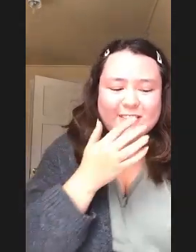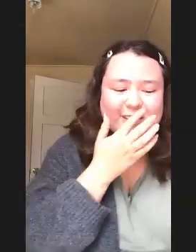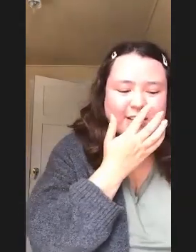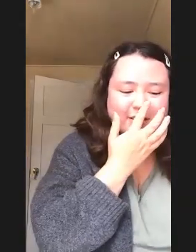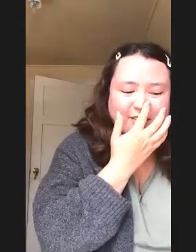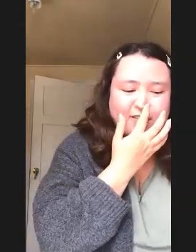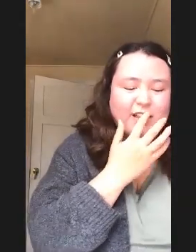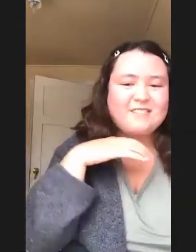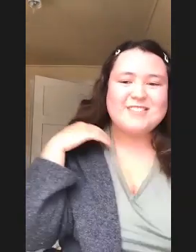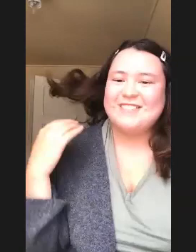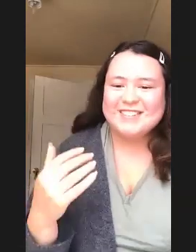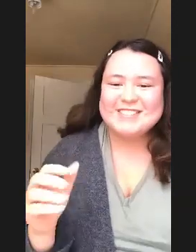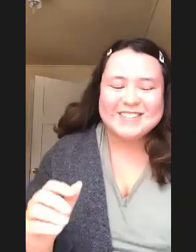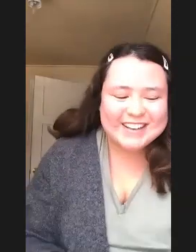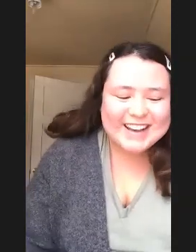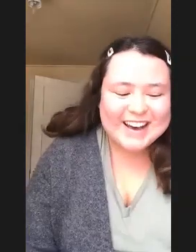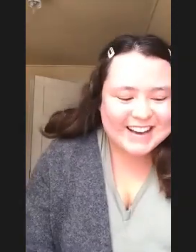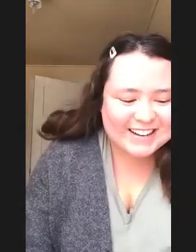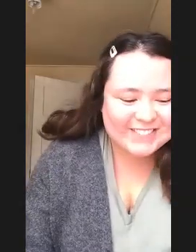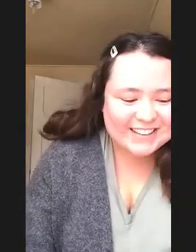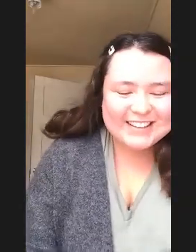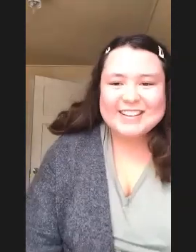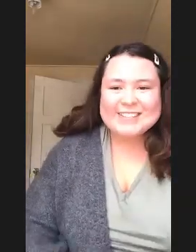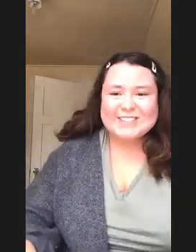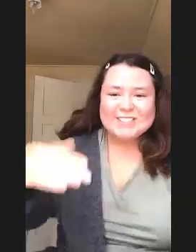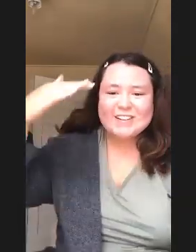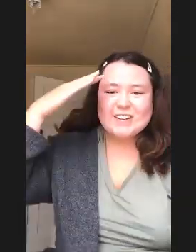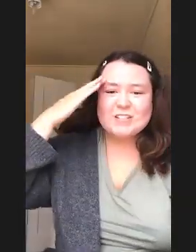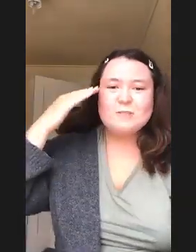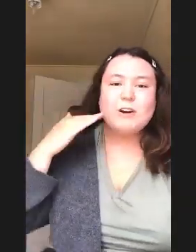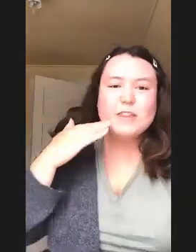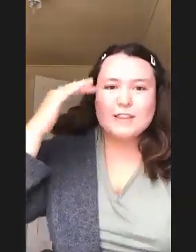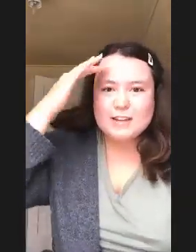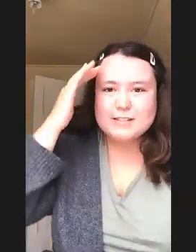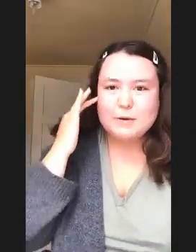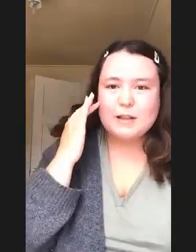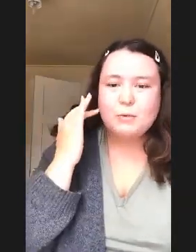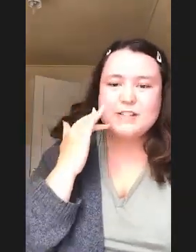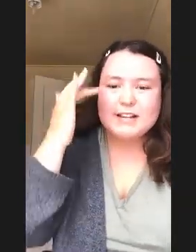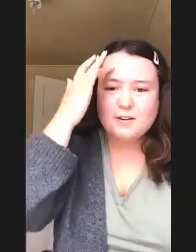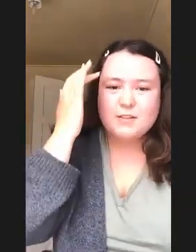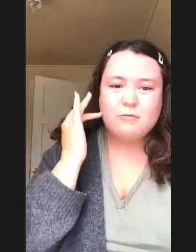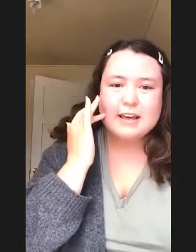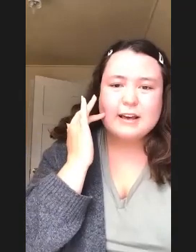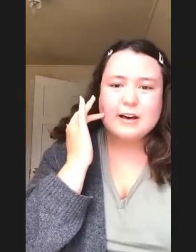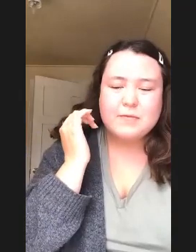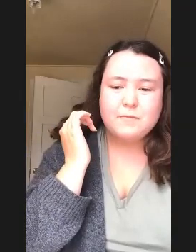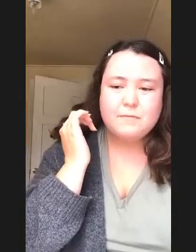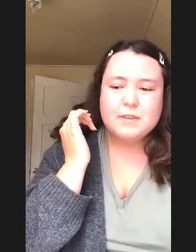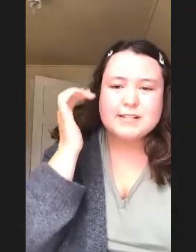language and life in general. So, so just one thing that needs to be like pointed out in the way is that